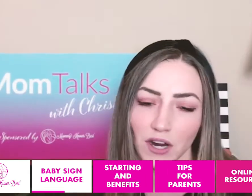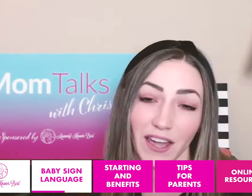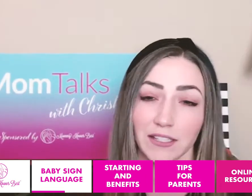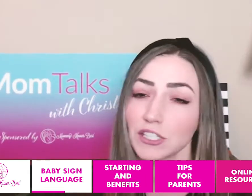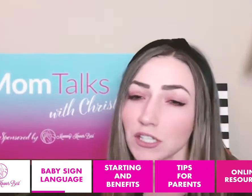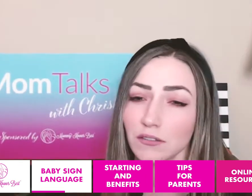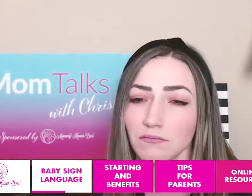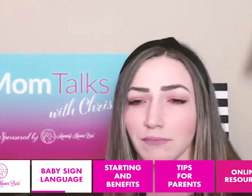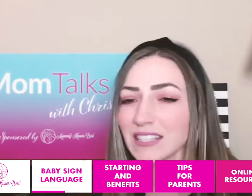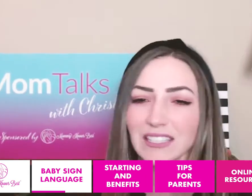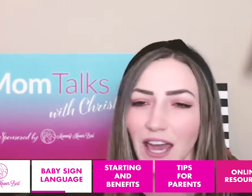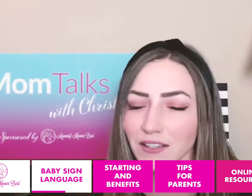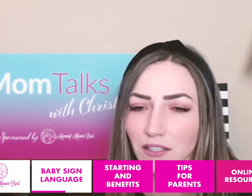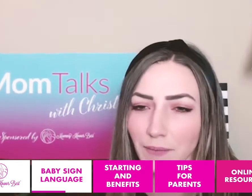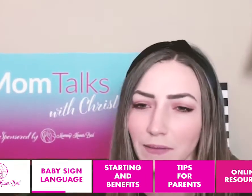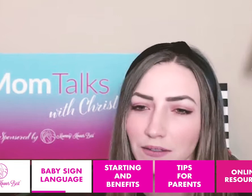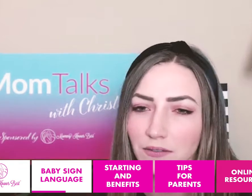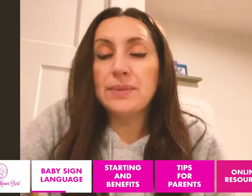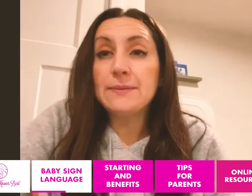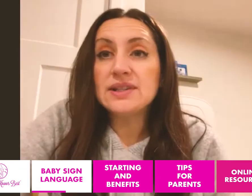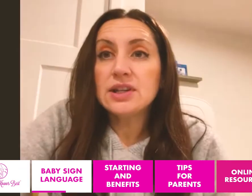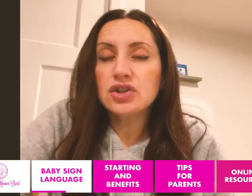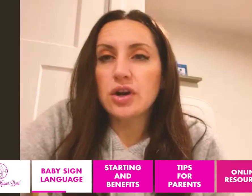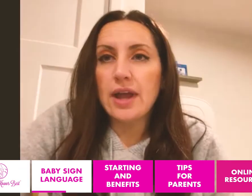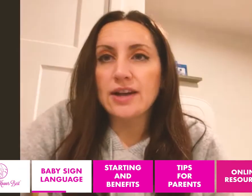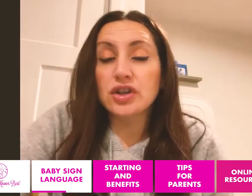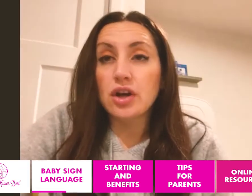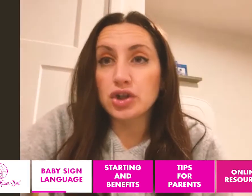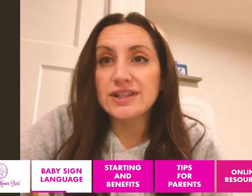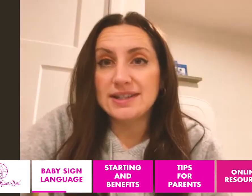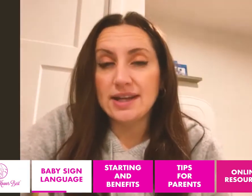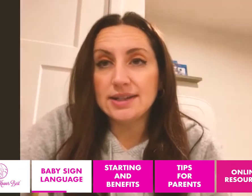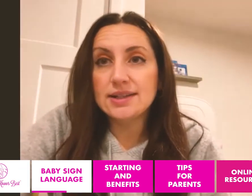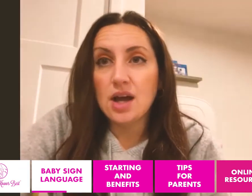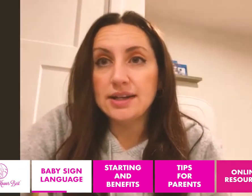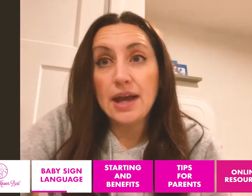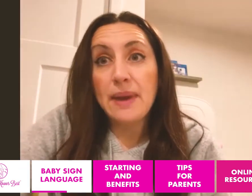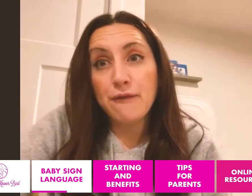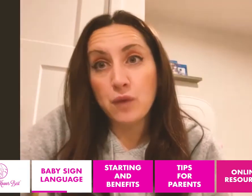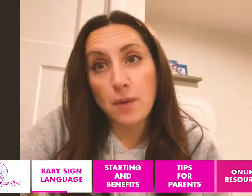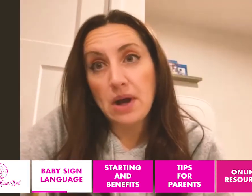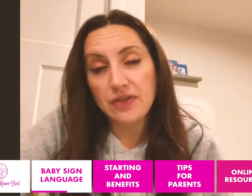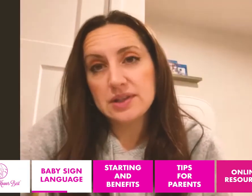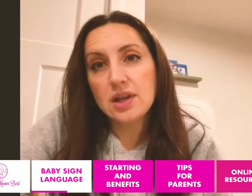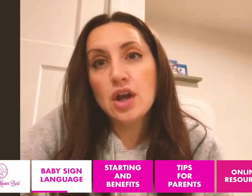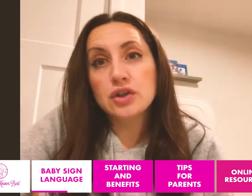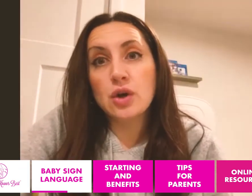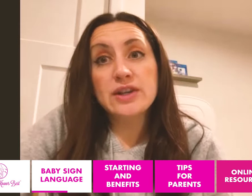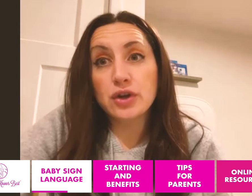kind of teaching basic signs to their babies? Babies can start actually understanding sign at about 4 months. So as early as